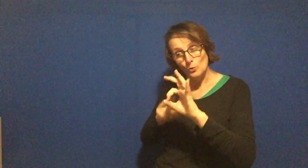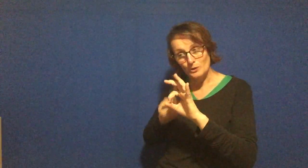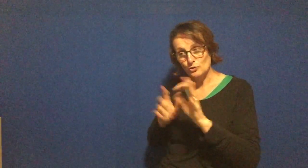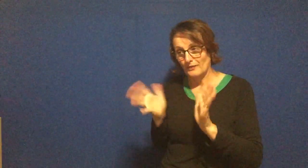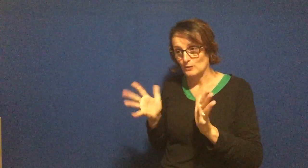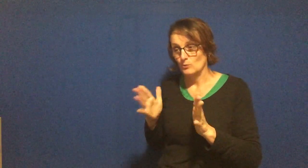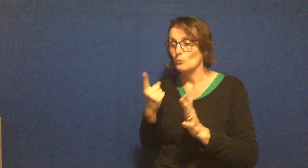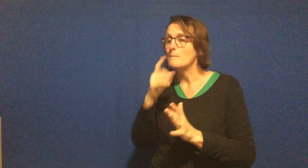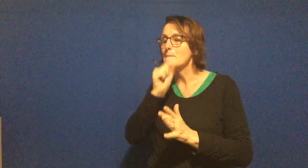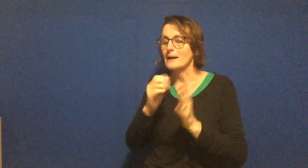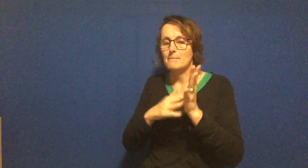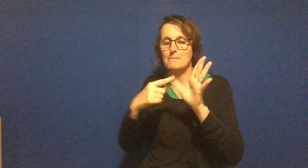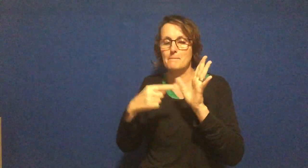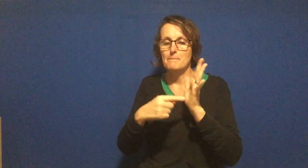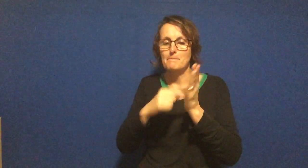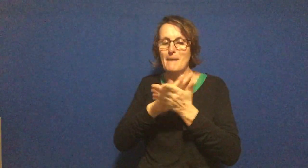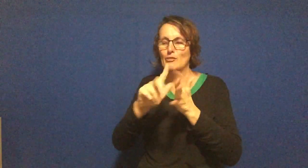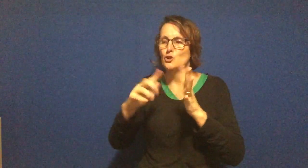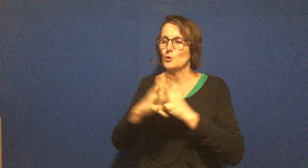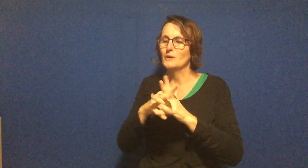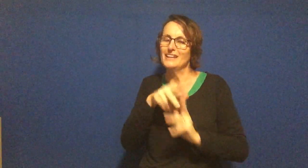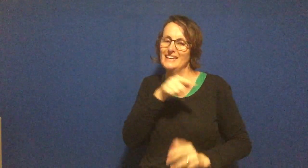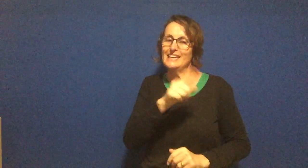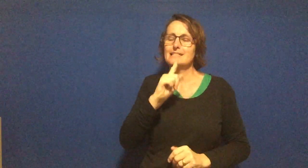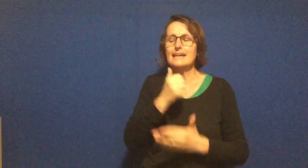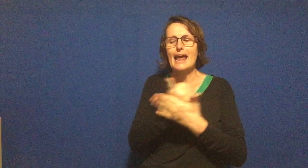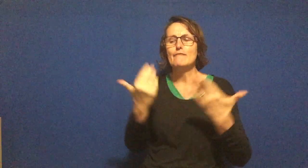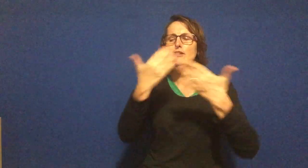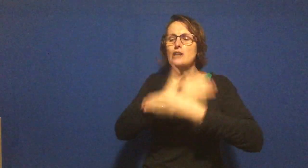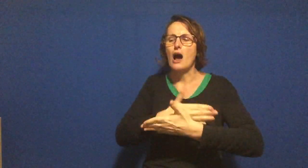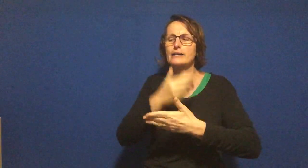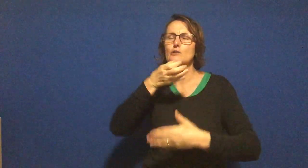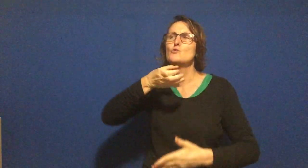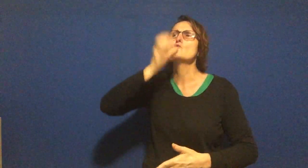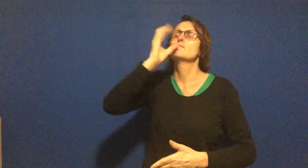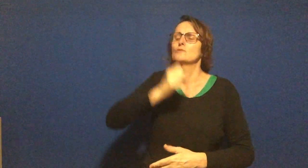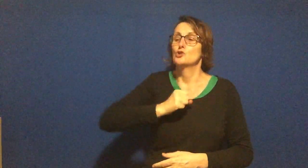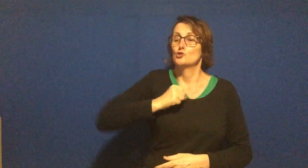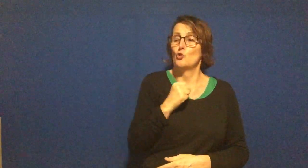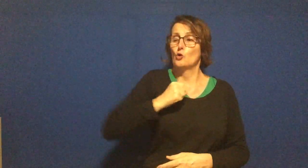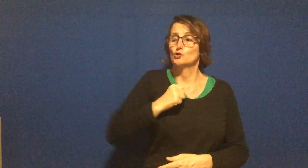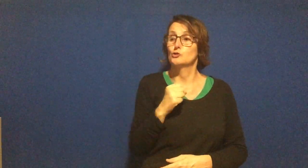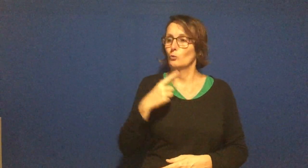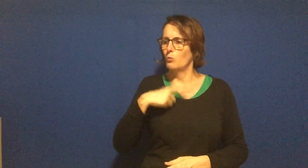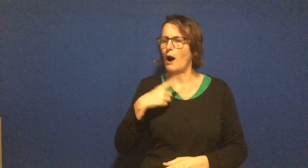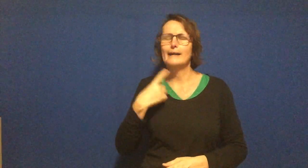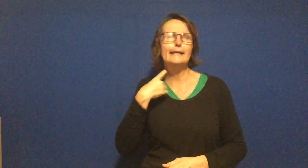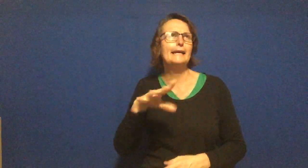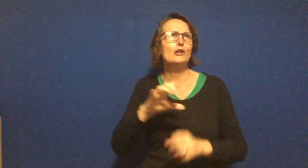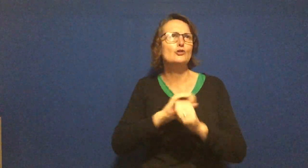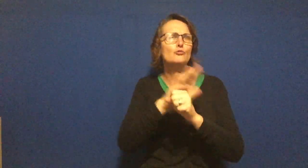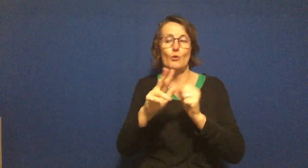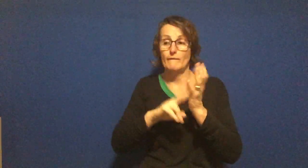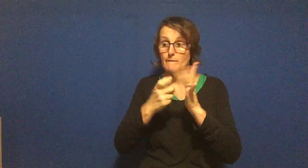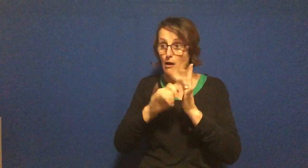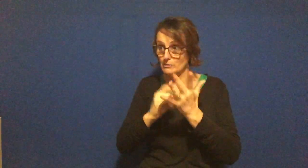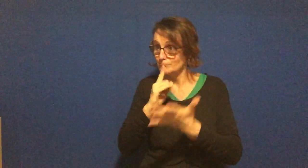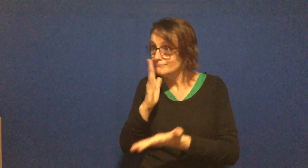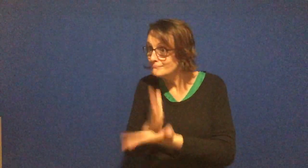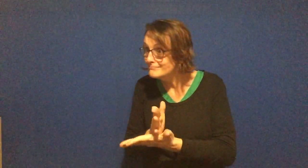Matthew, who's been having a glass of scotch every night to kill any virus that he might have caught throughout the day. And Matthew wants to know, will this work? Or if not,